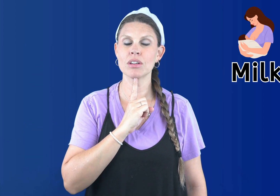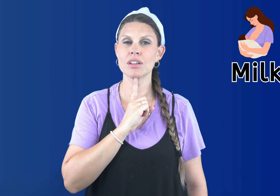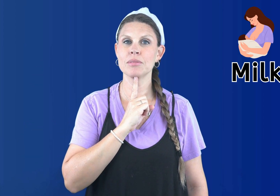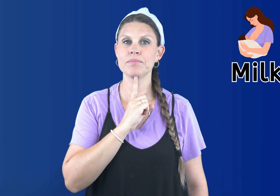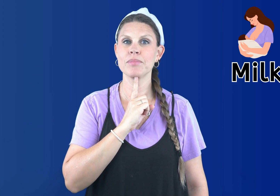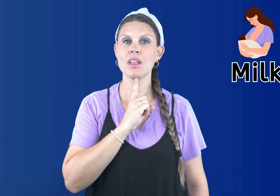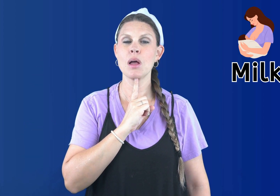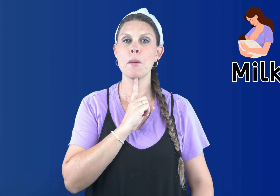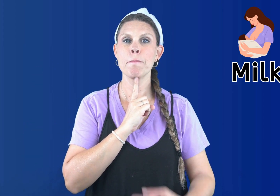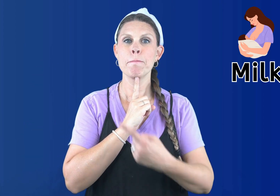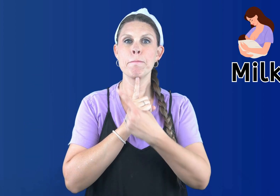Milk.